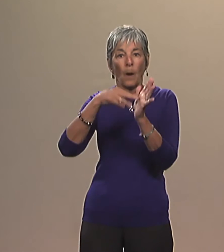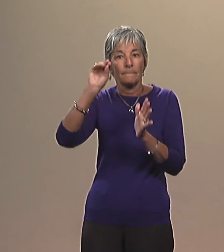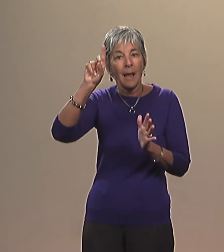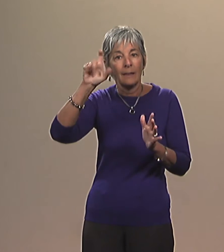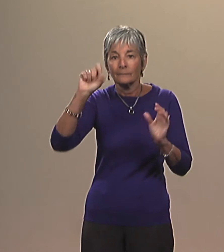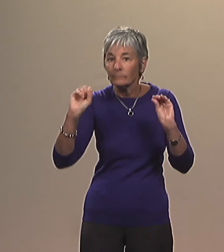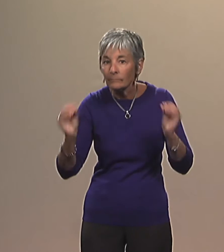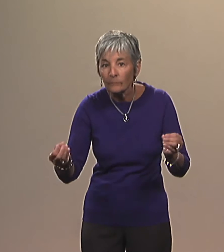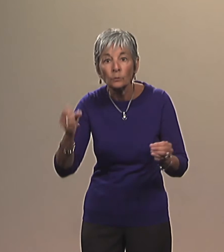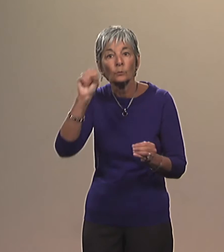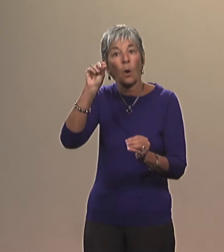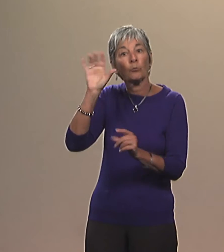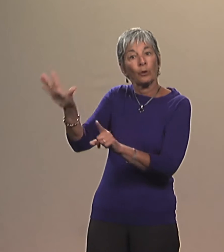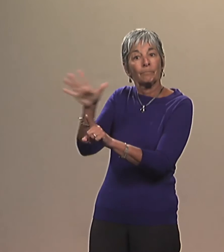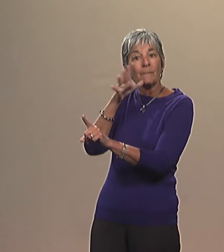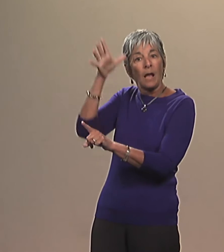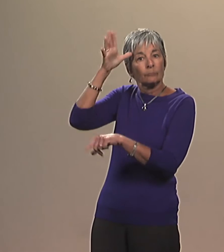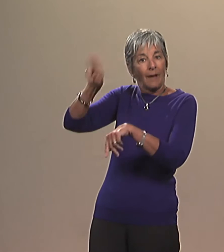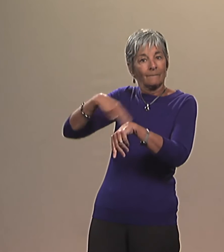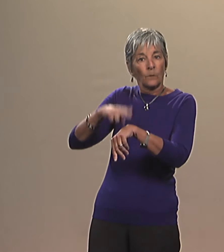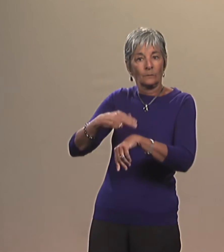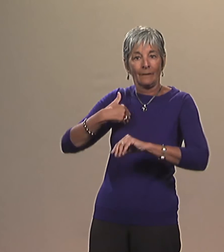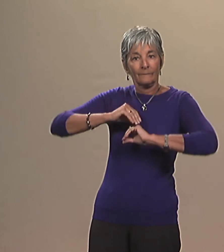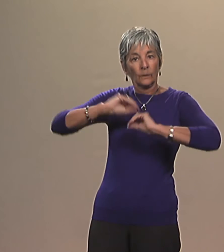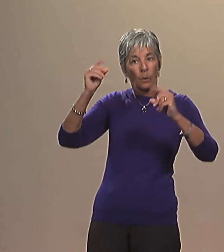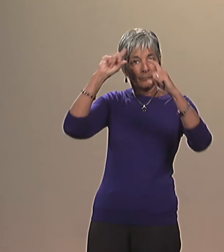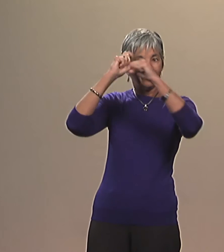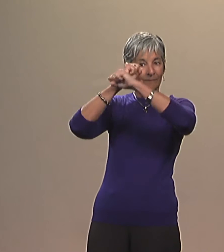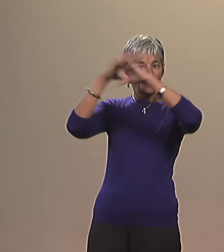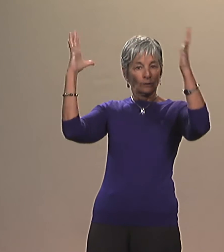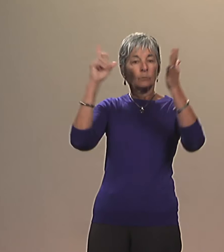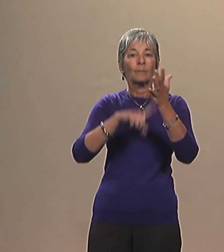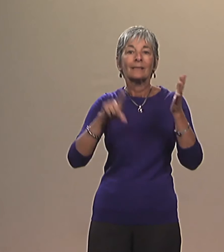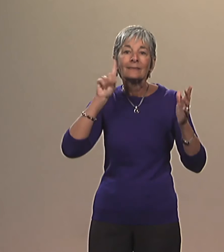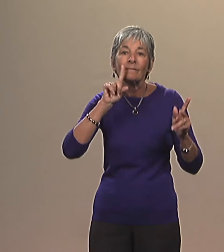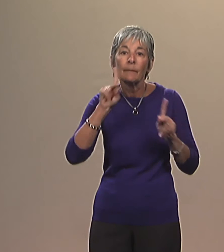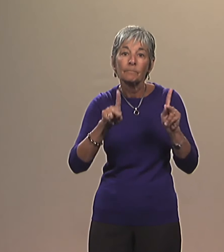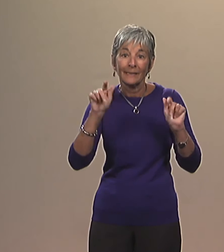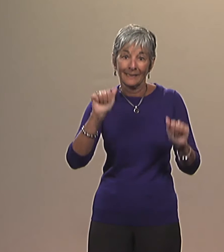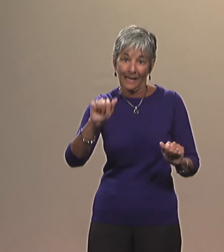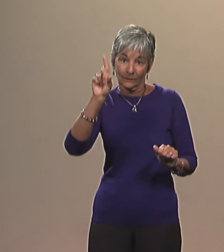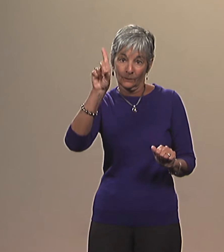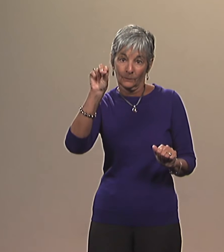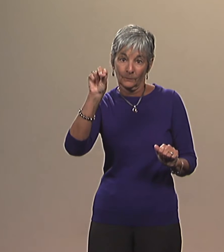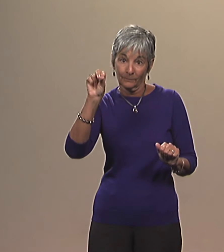no role models. Of course, her parents had no concept of what a deaf person could do.